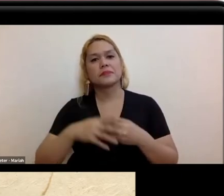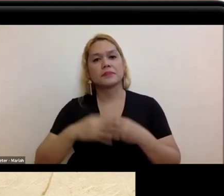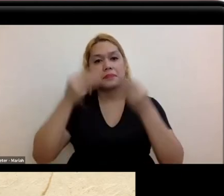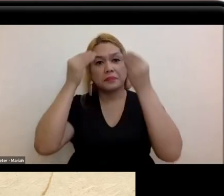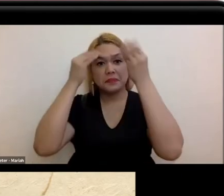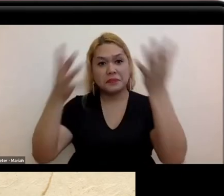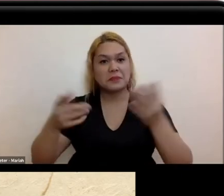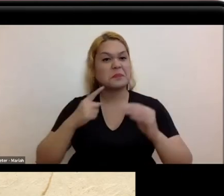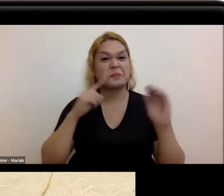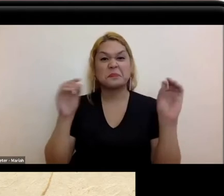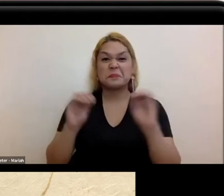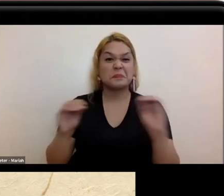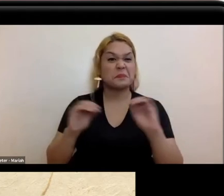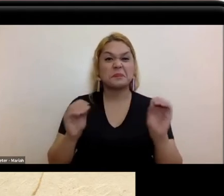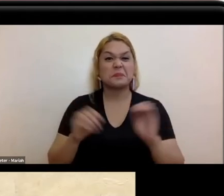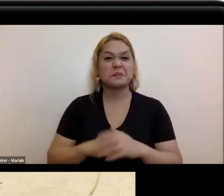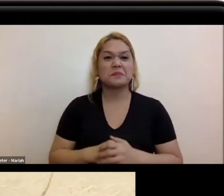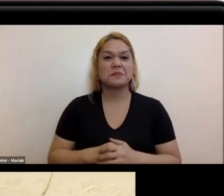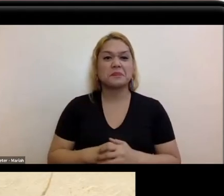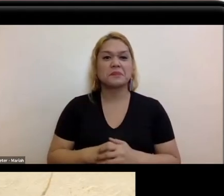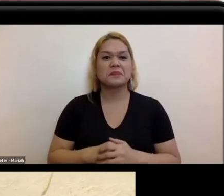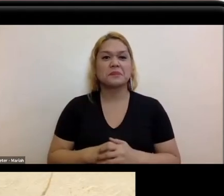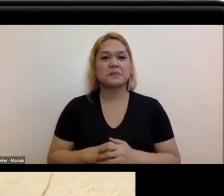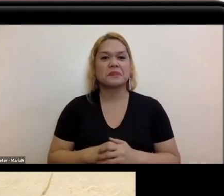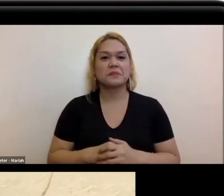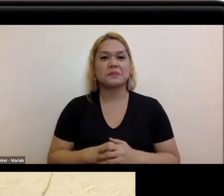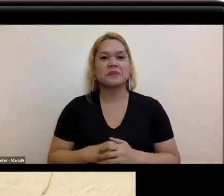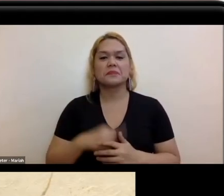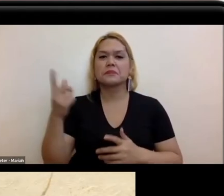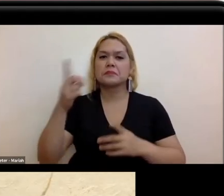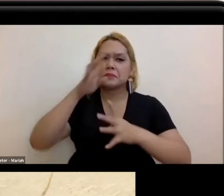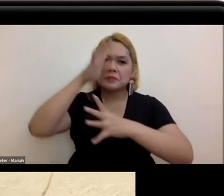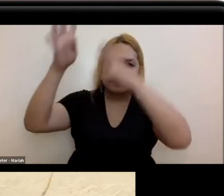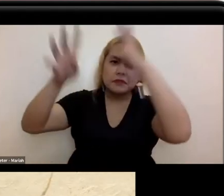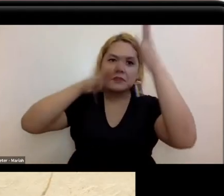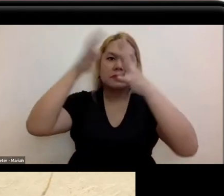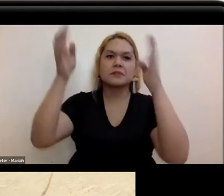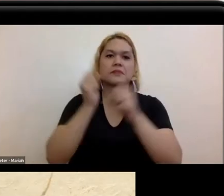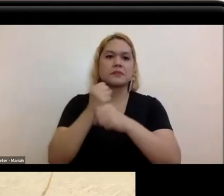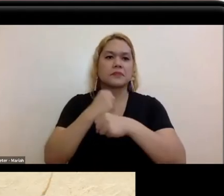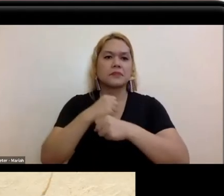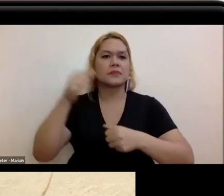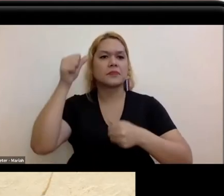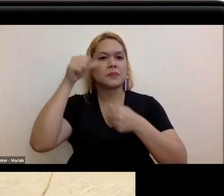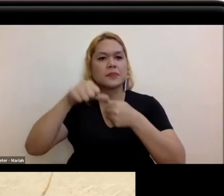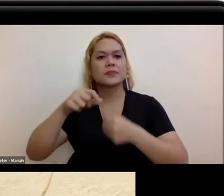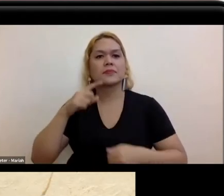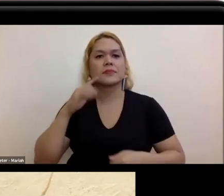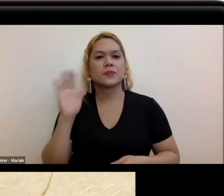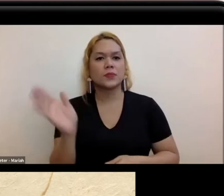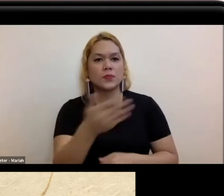improvise. Remember how they grab your wrist behind your back?